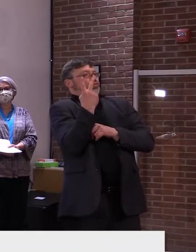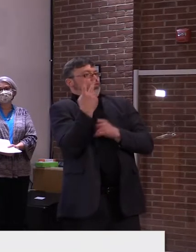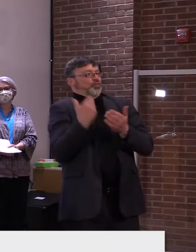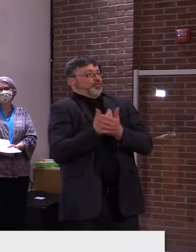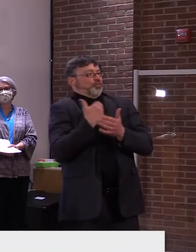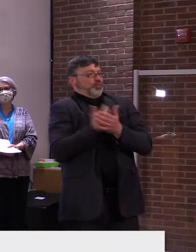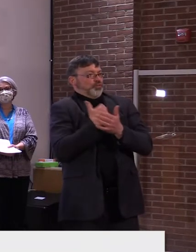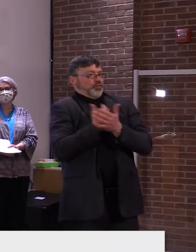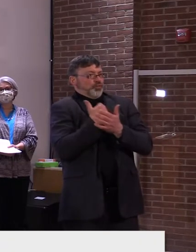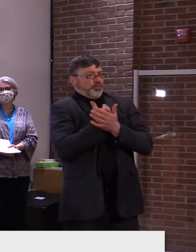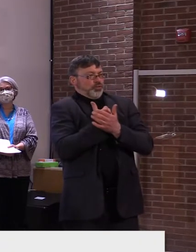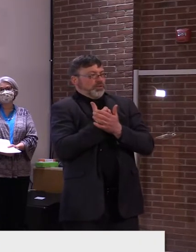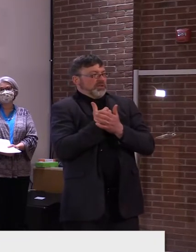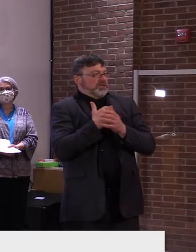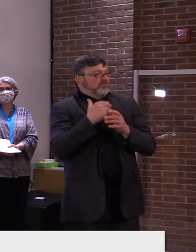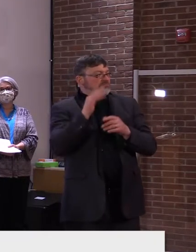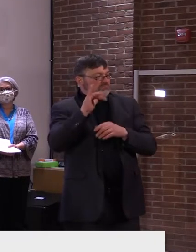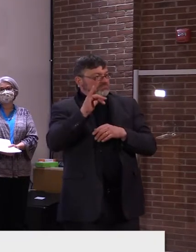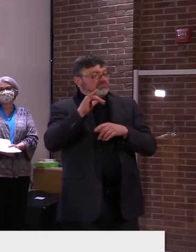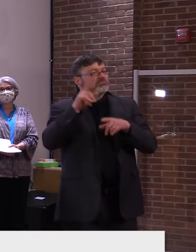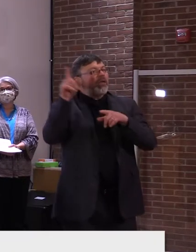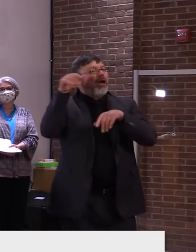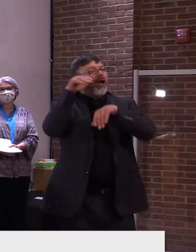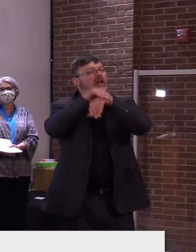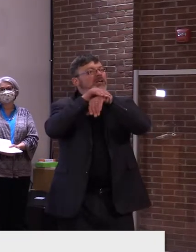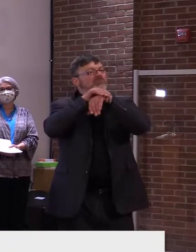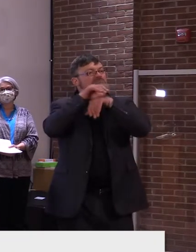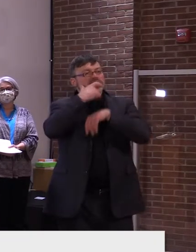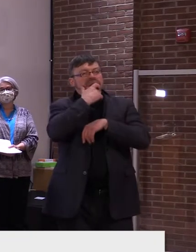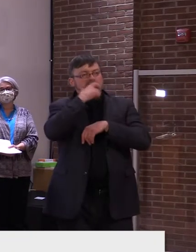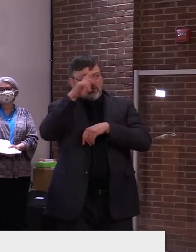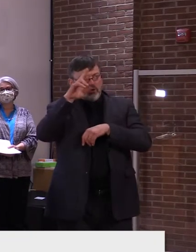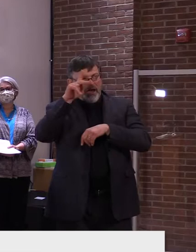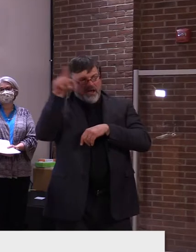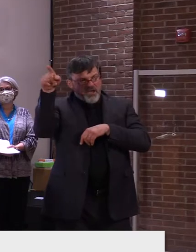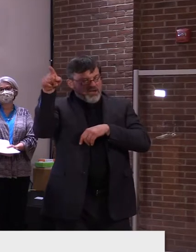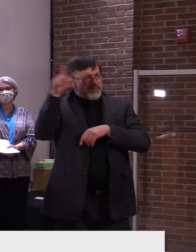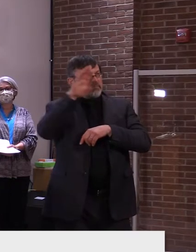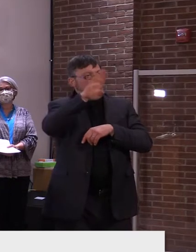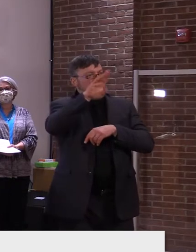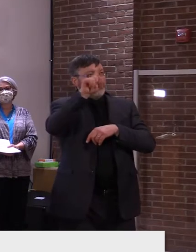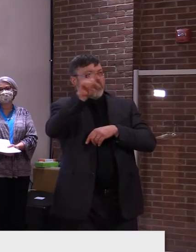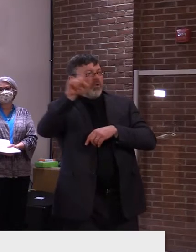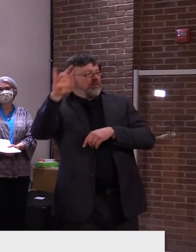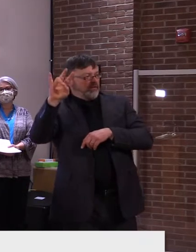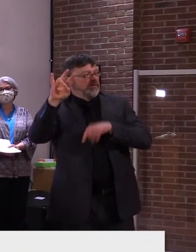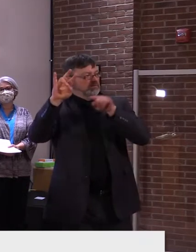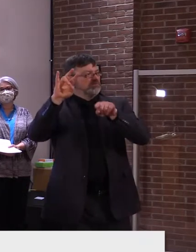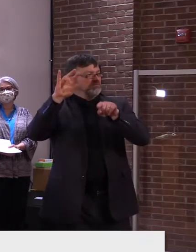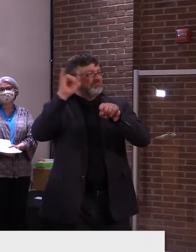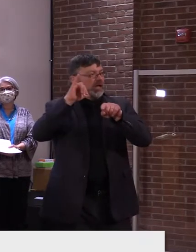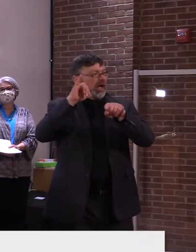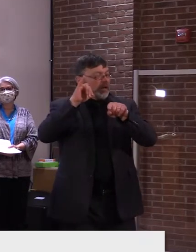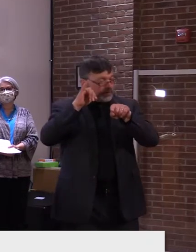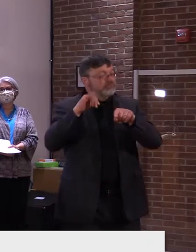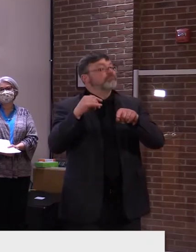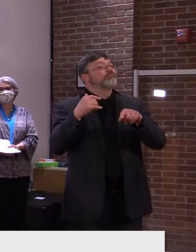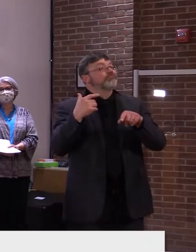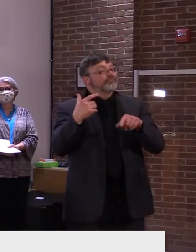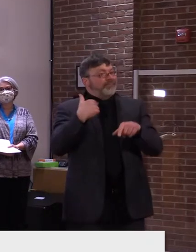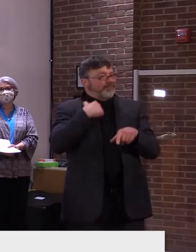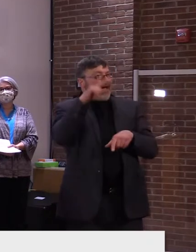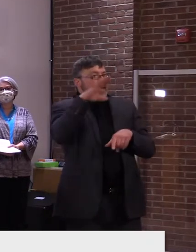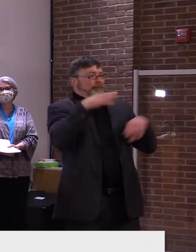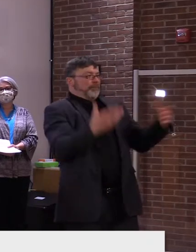8 specimens. More recent lab results now show the B.1.4.2.9 strain,